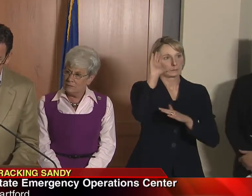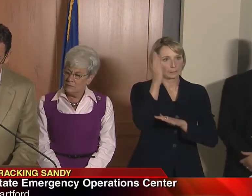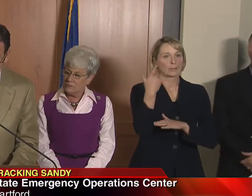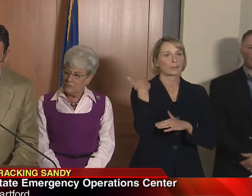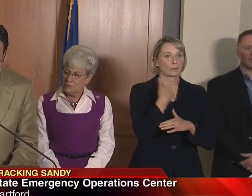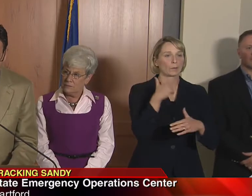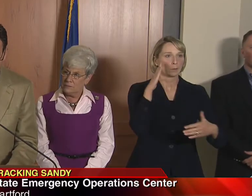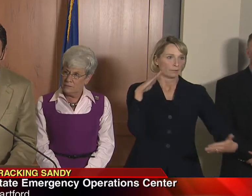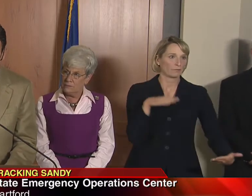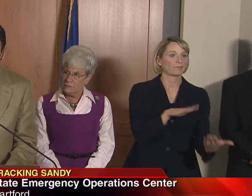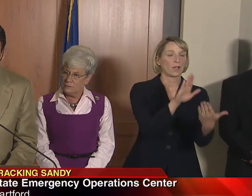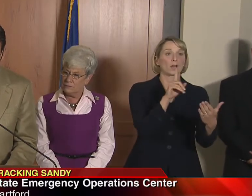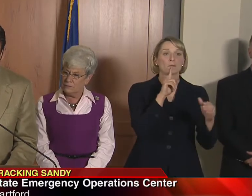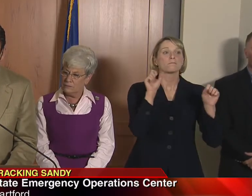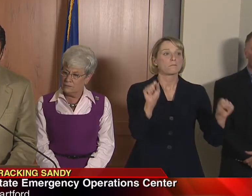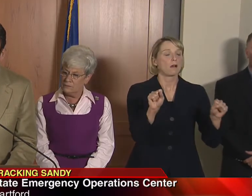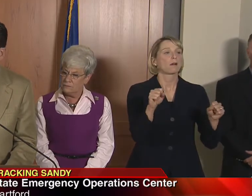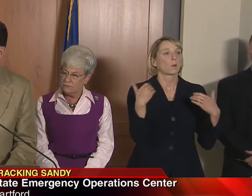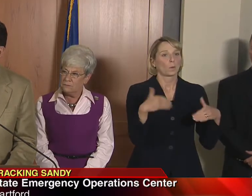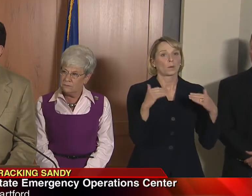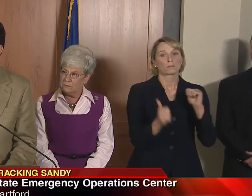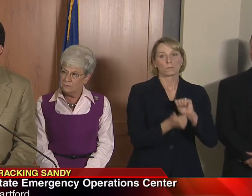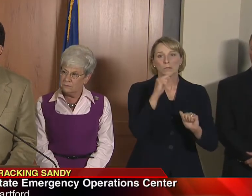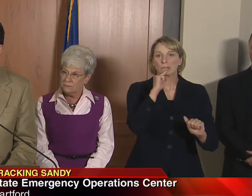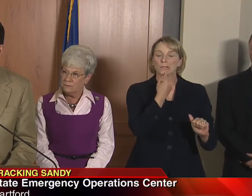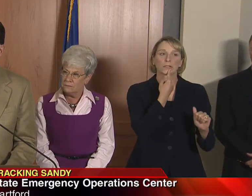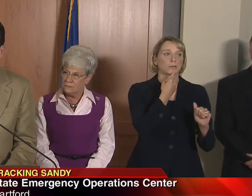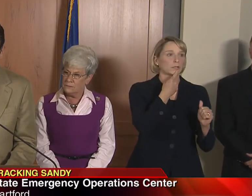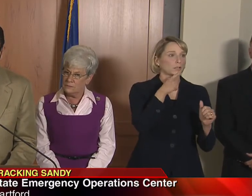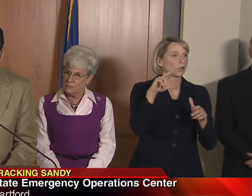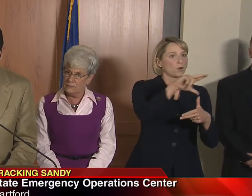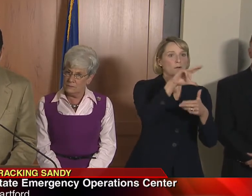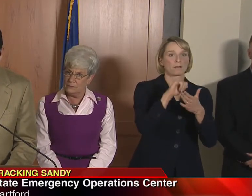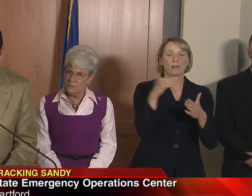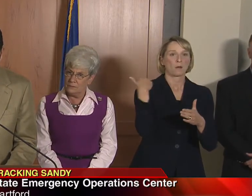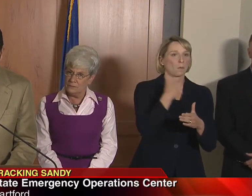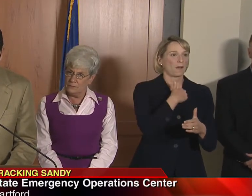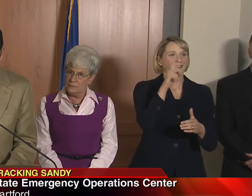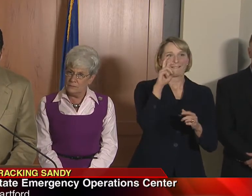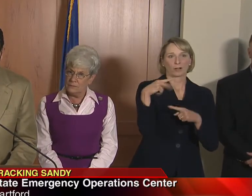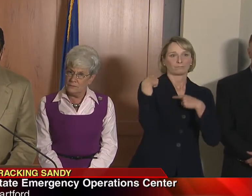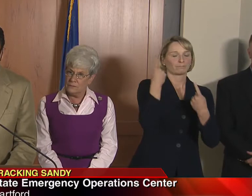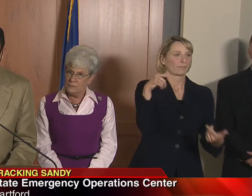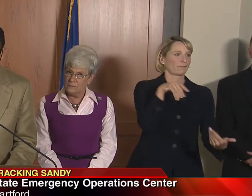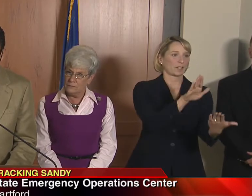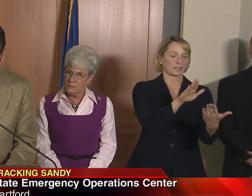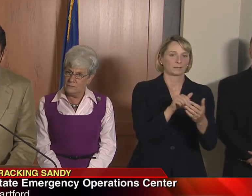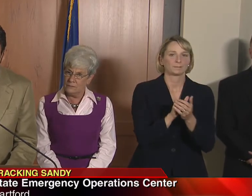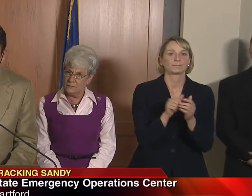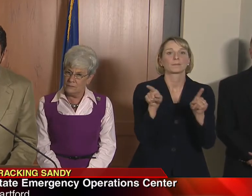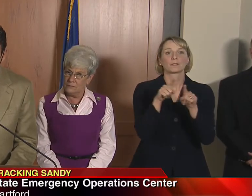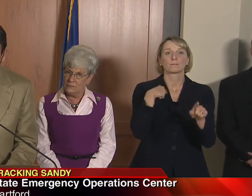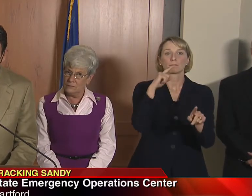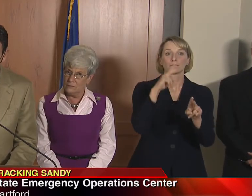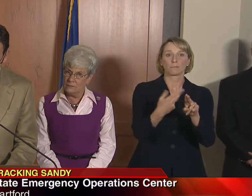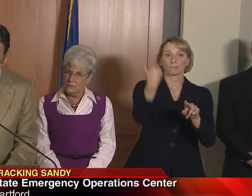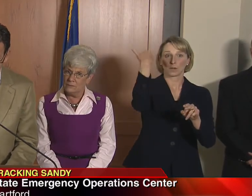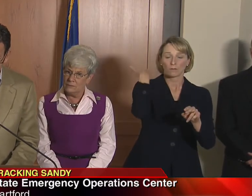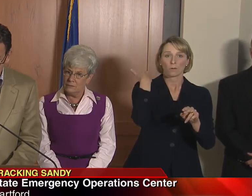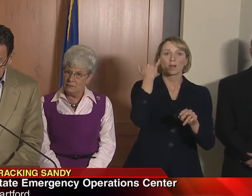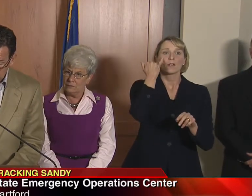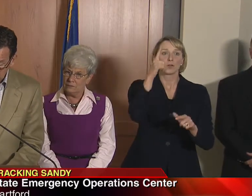for what is potentially the most serious storm that any of us in the state of Connecticut has experienced. As I said earlier today, if